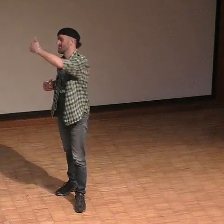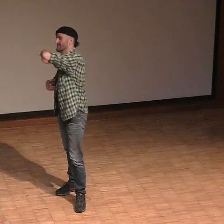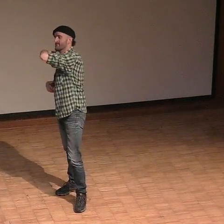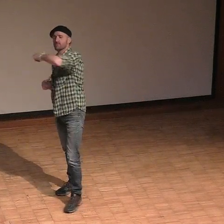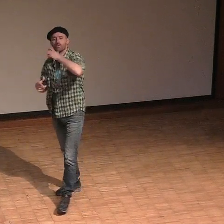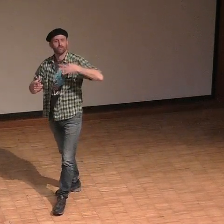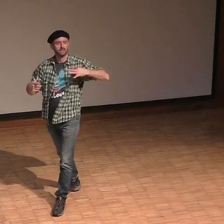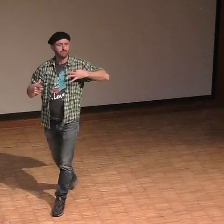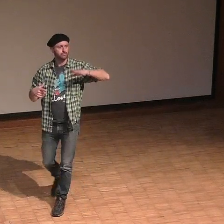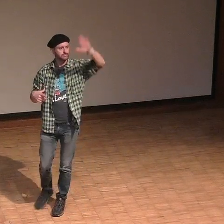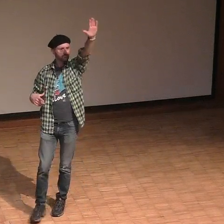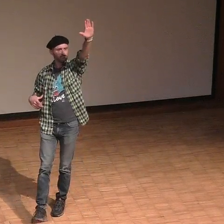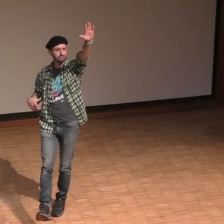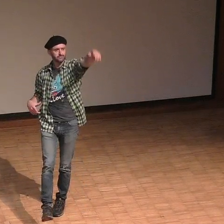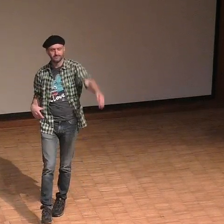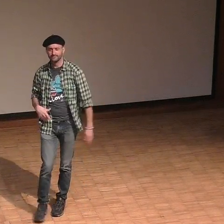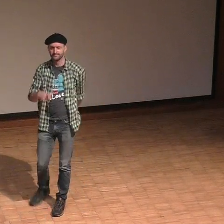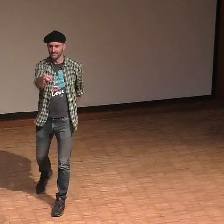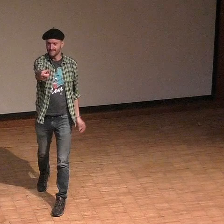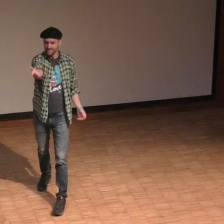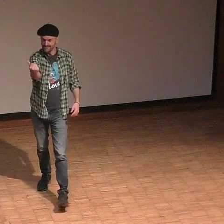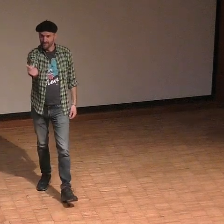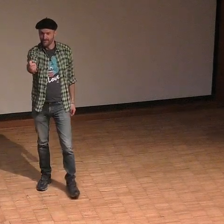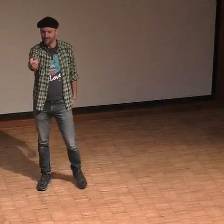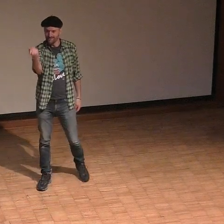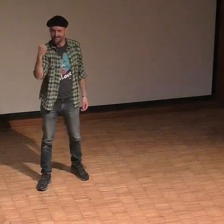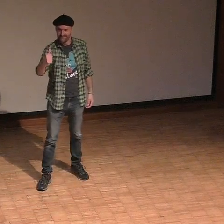4 volunteers to come up. Yes, come on up.